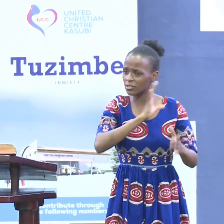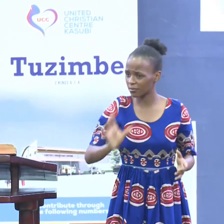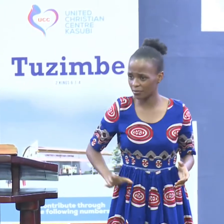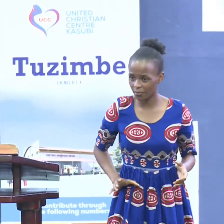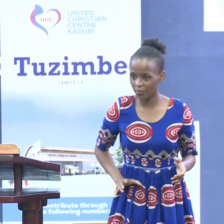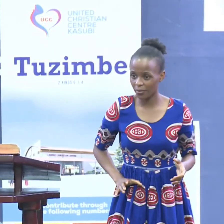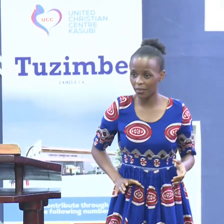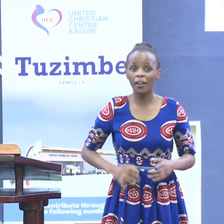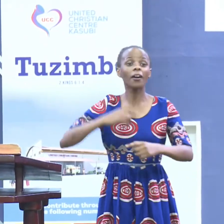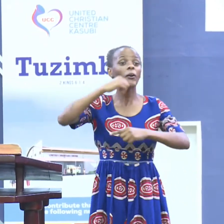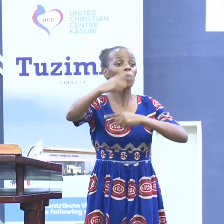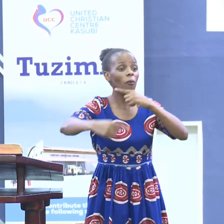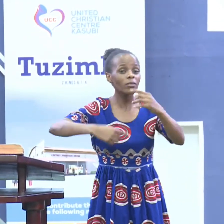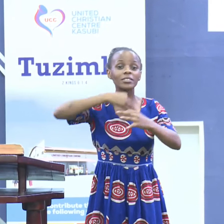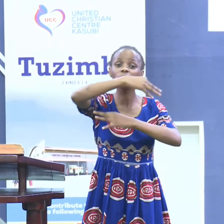in him,